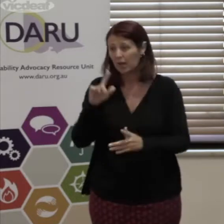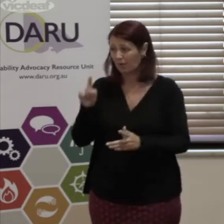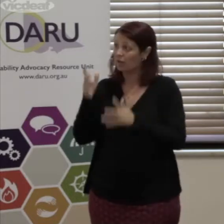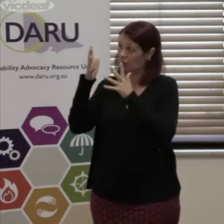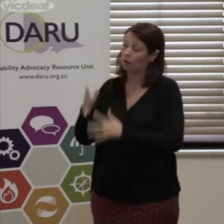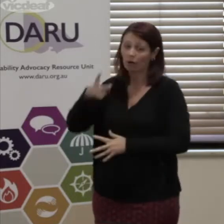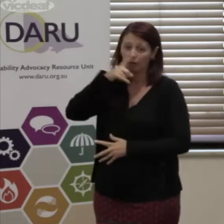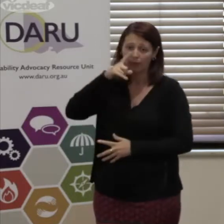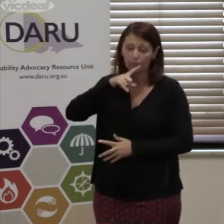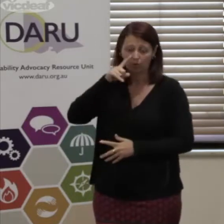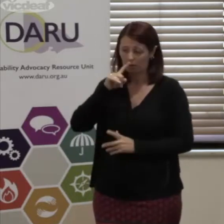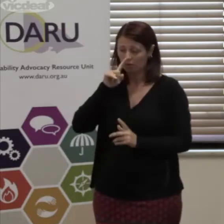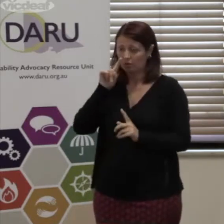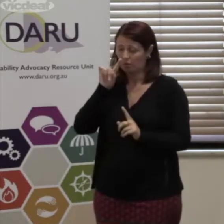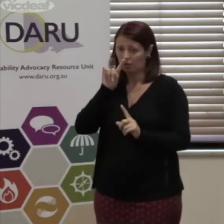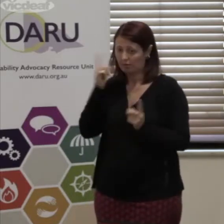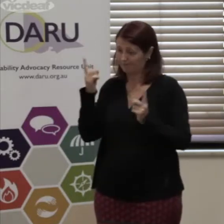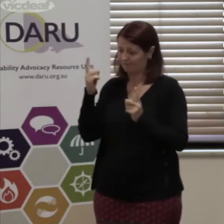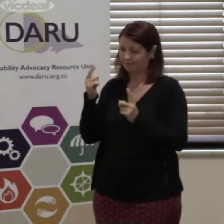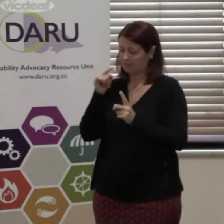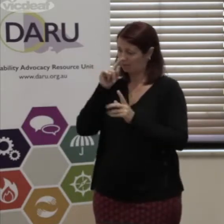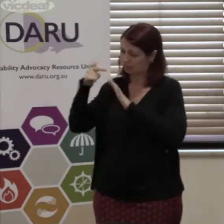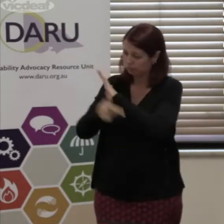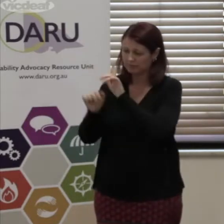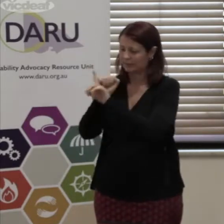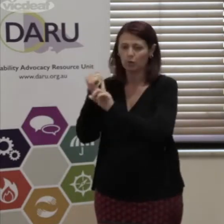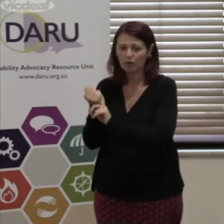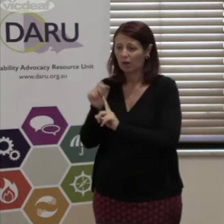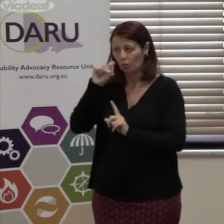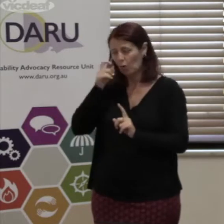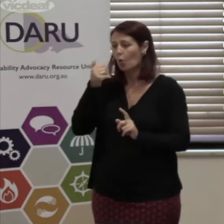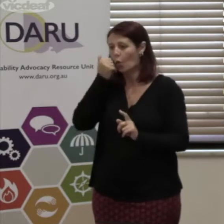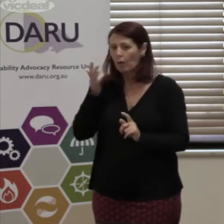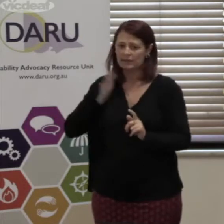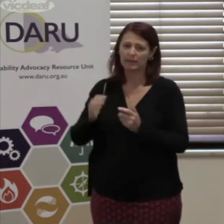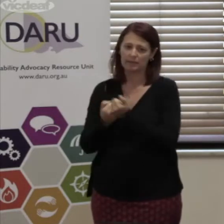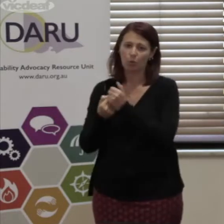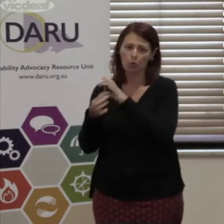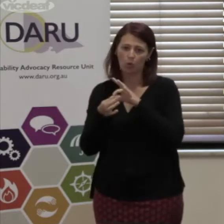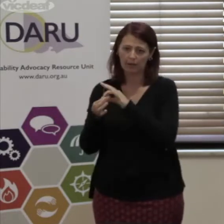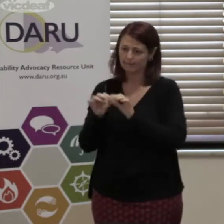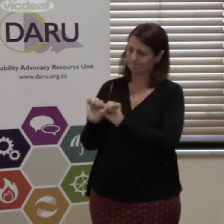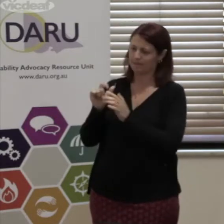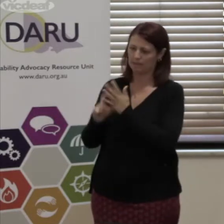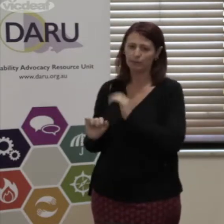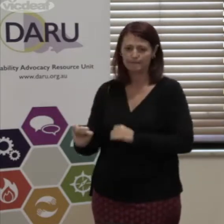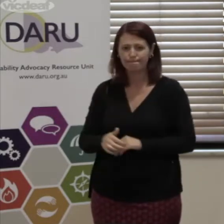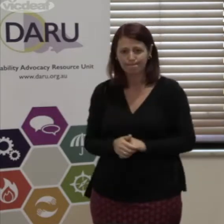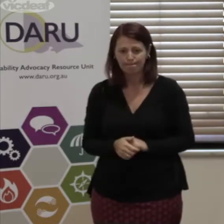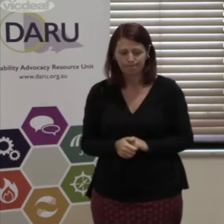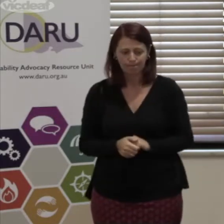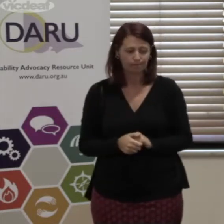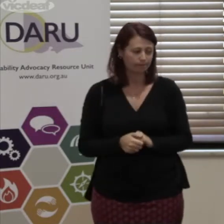quite a lot of people, who are in very complex situations and will always need support coordination. They're